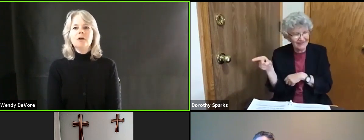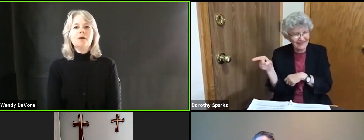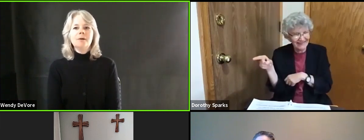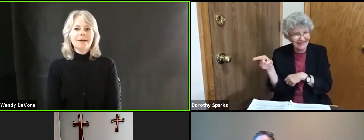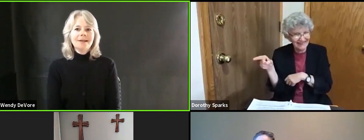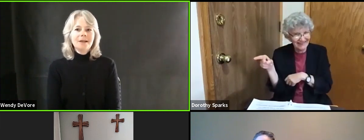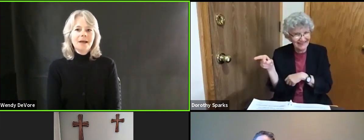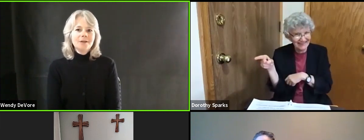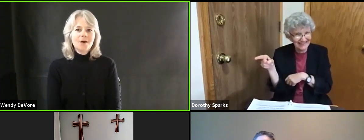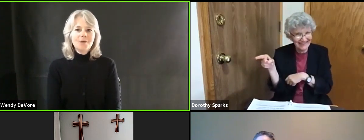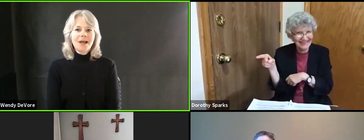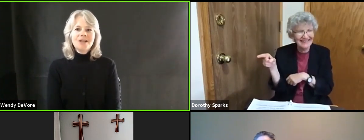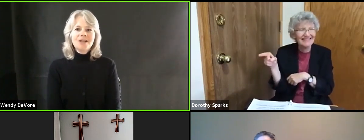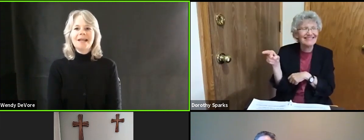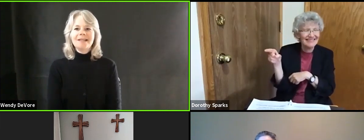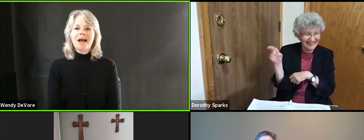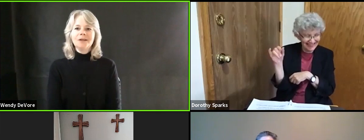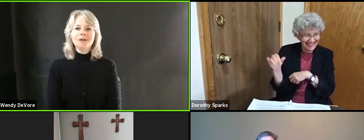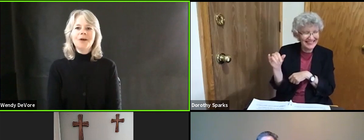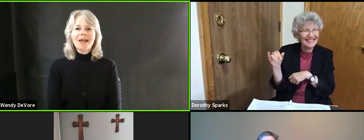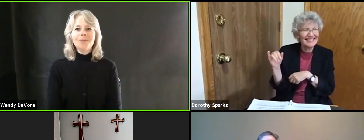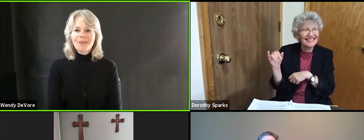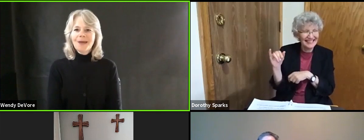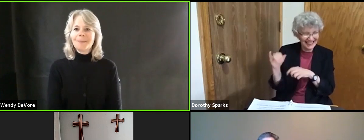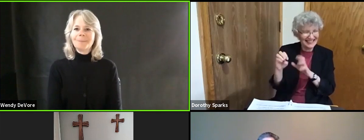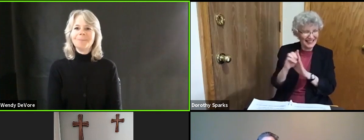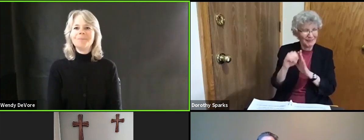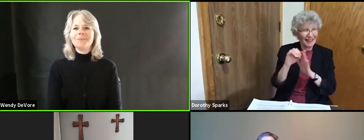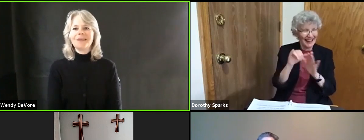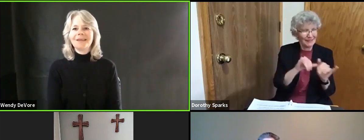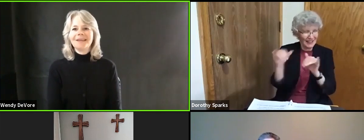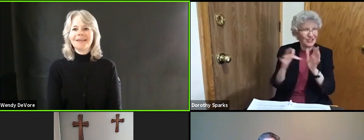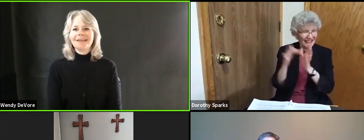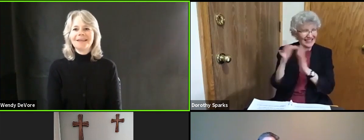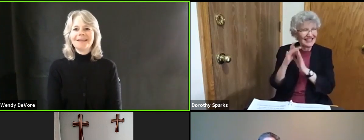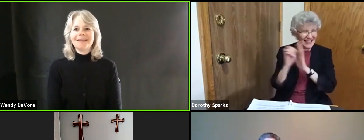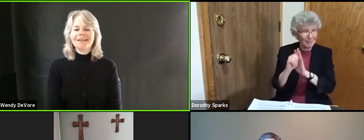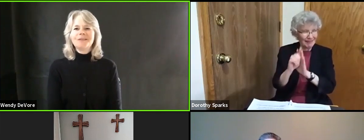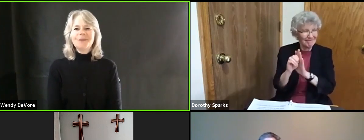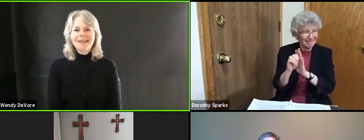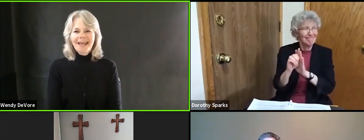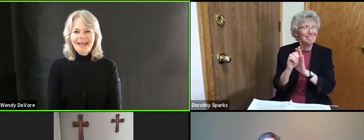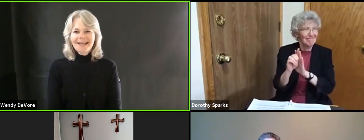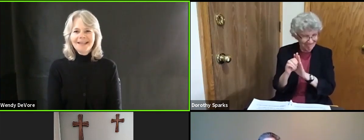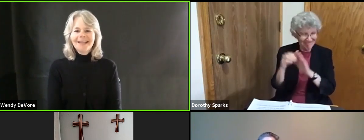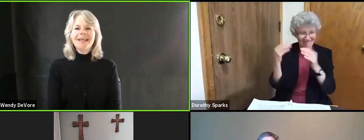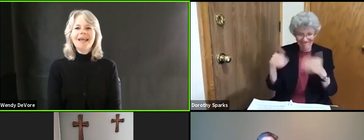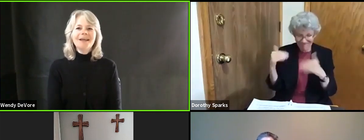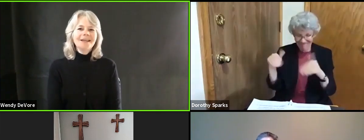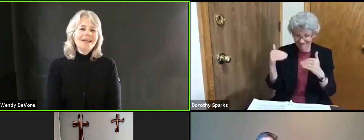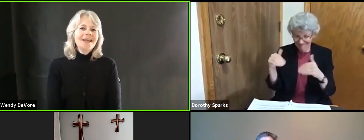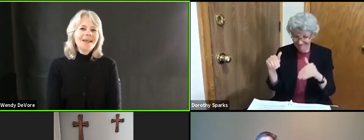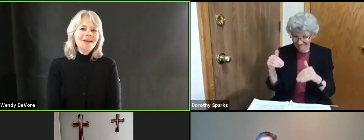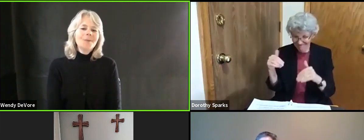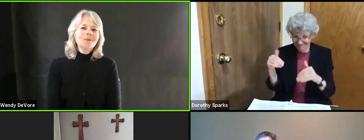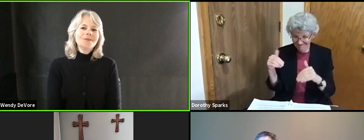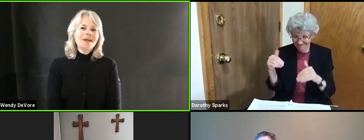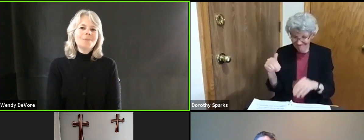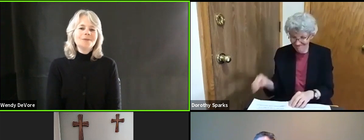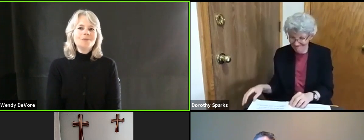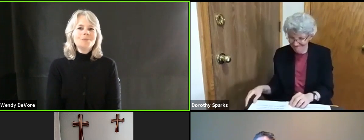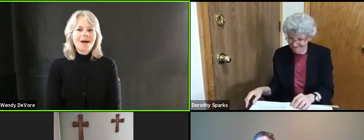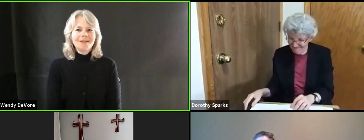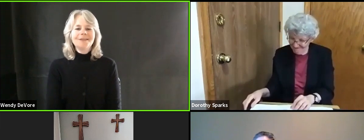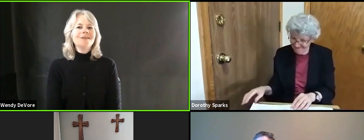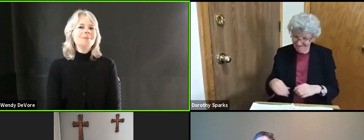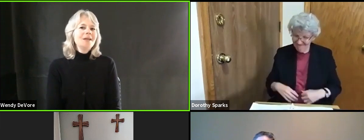he said, "No, I don't. I just sat down and cried with him." So again, he was